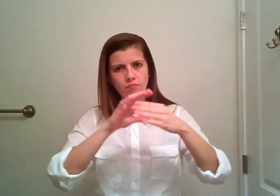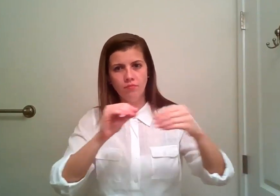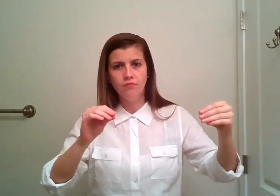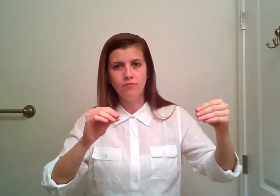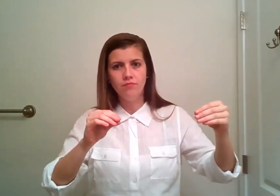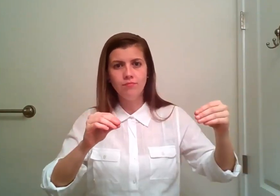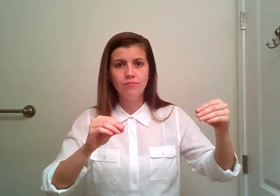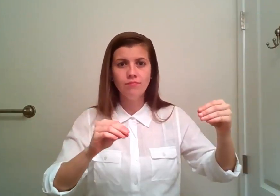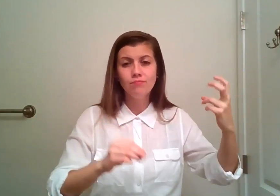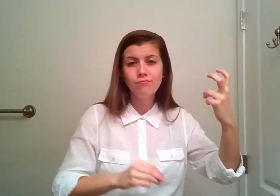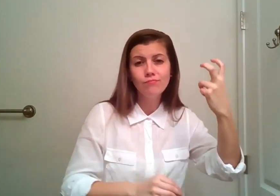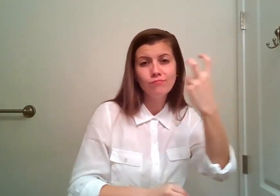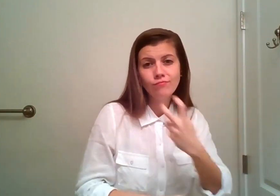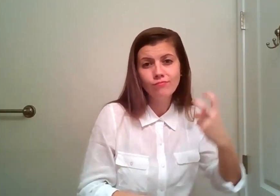And that's my story.